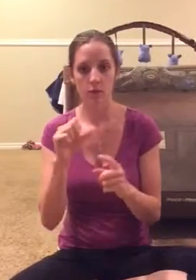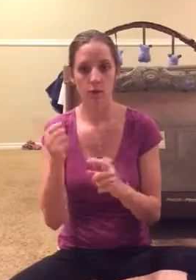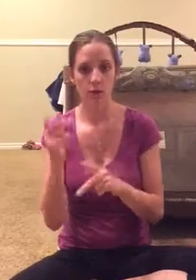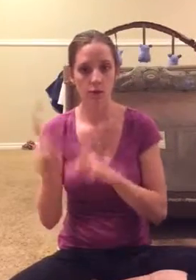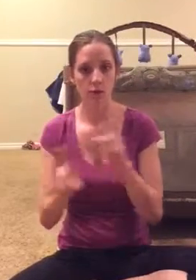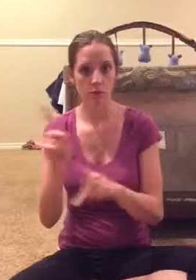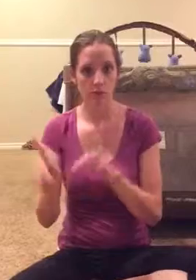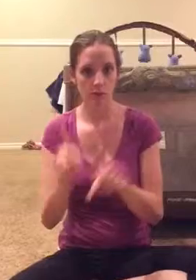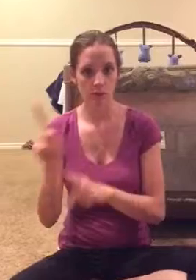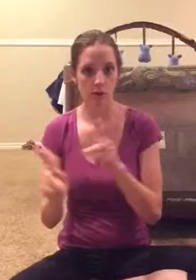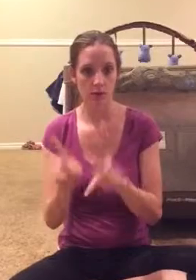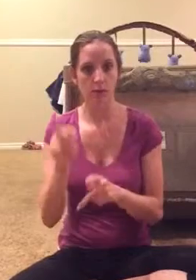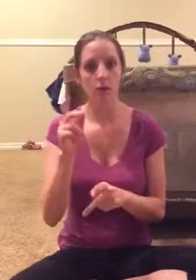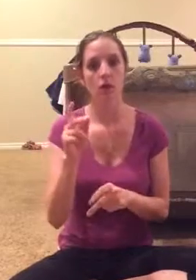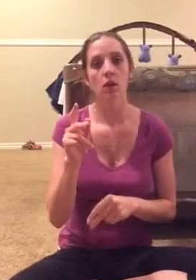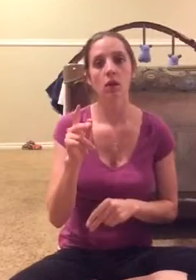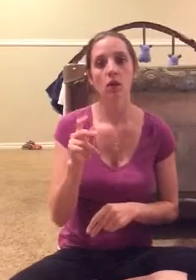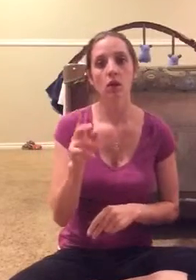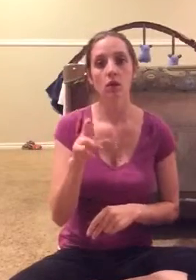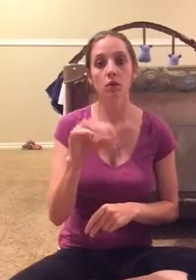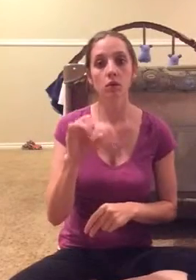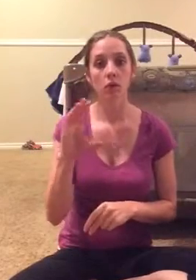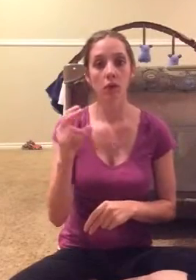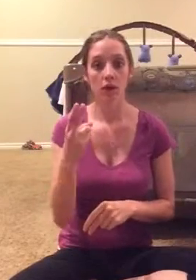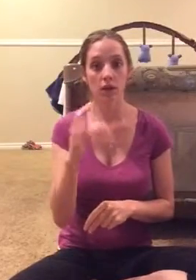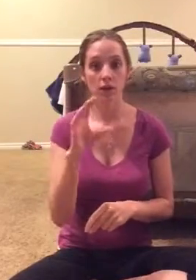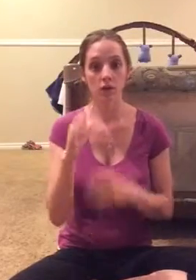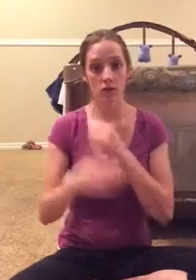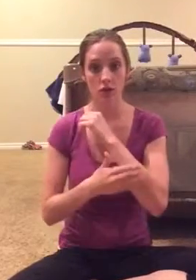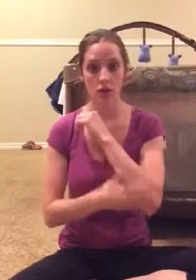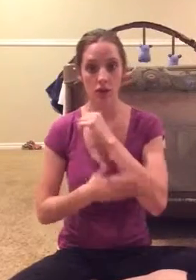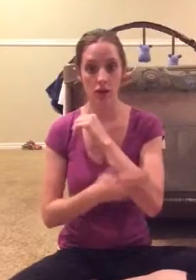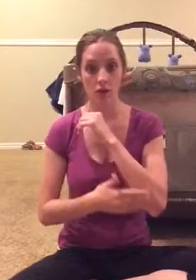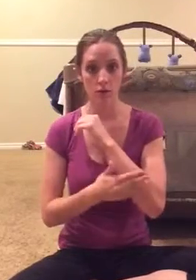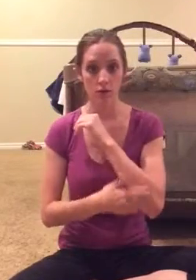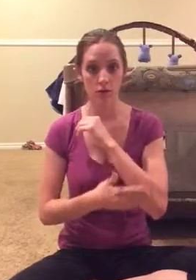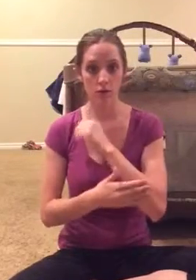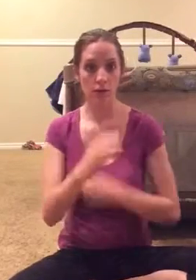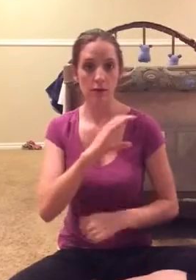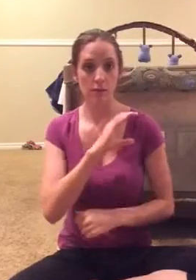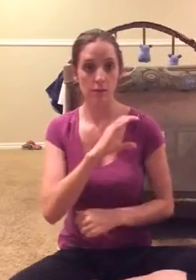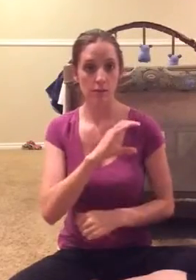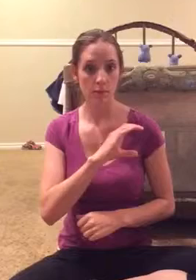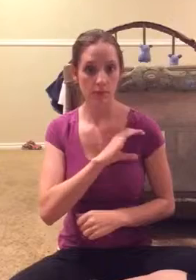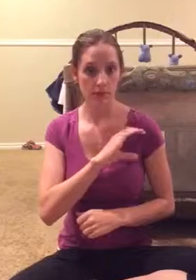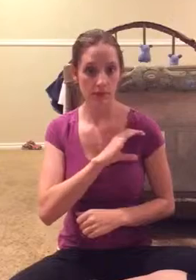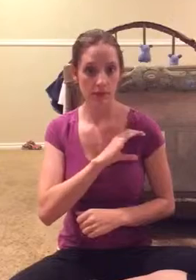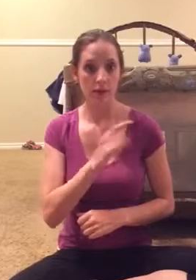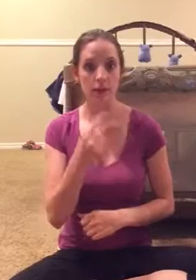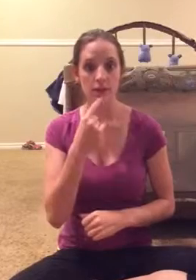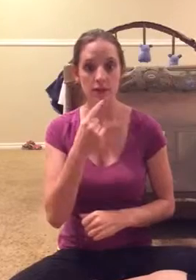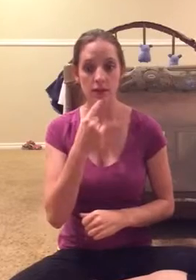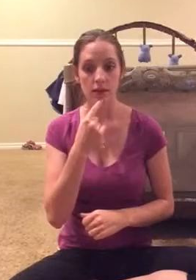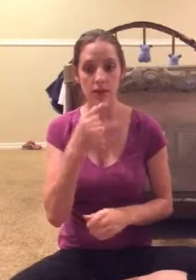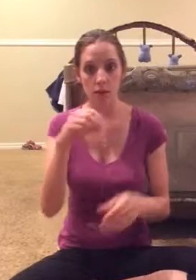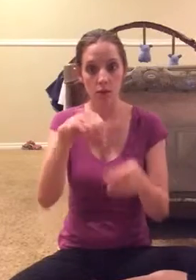Rich County Sheriff deputies believe the group of 7 was in the cold, 53-degree water for at least 3 hours